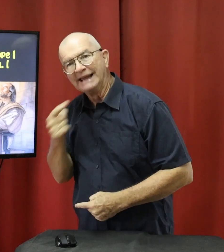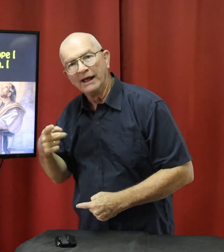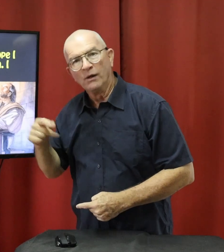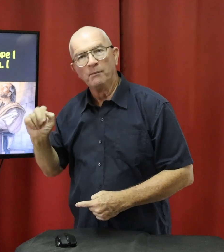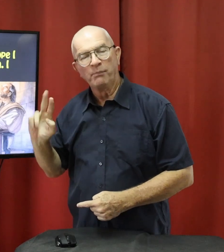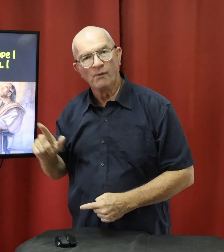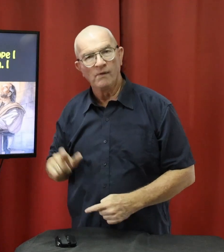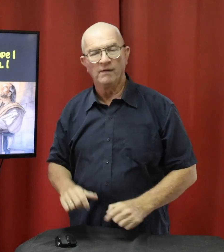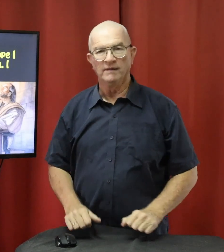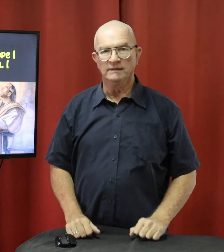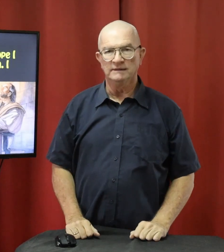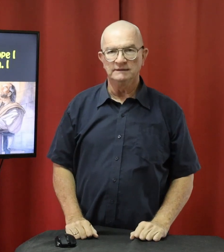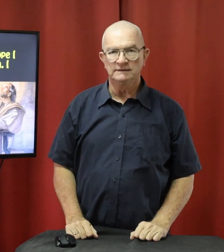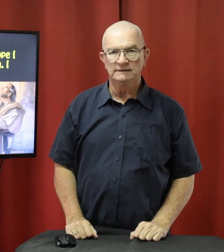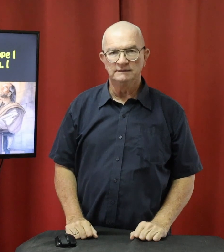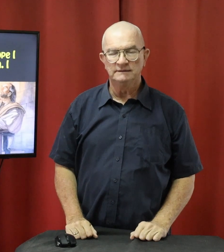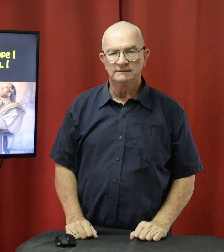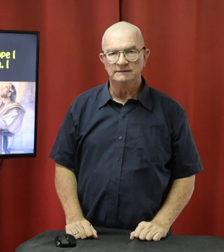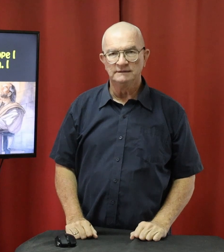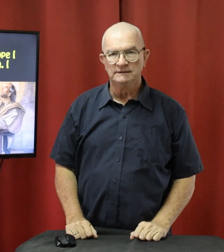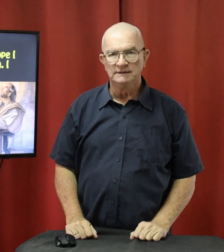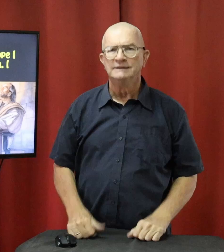and tell Paul.